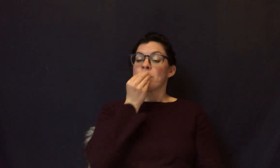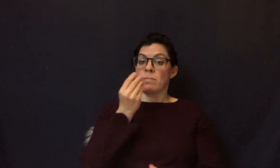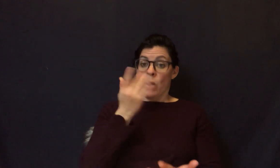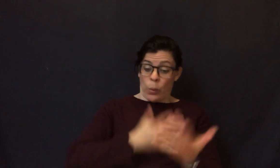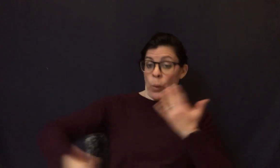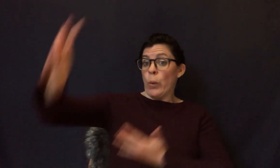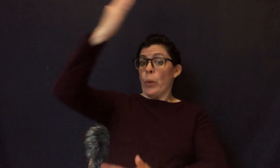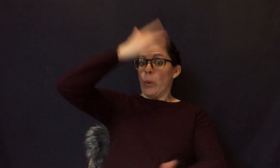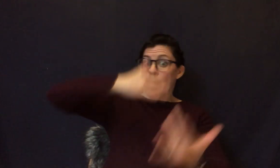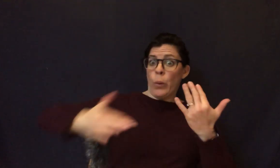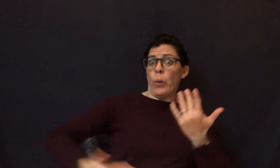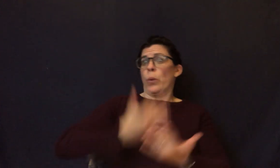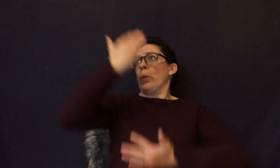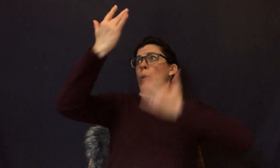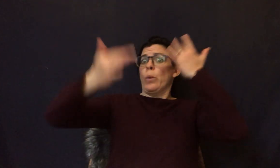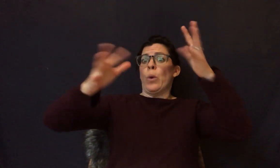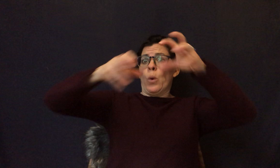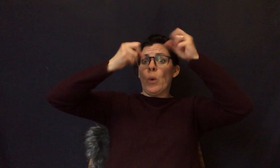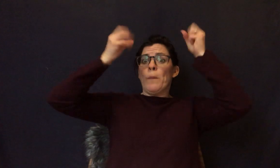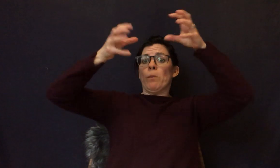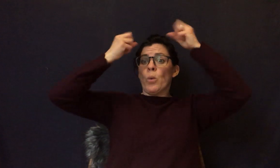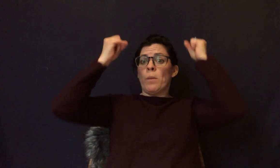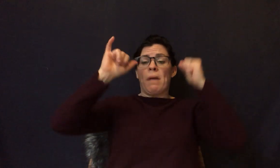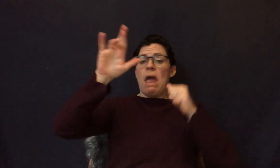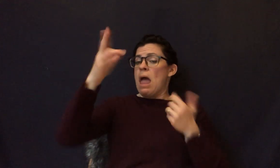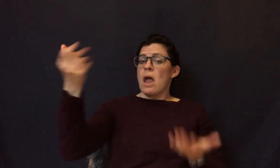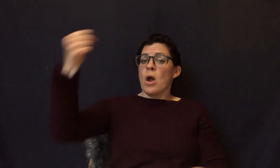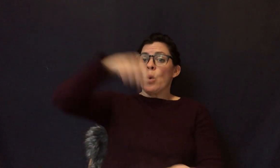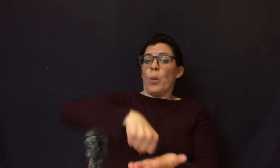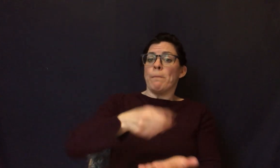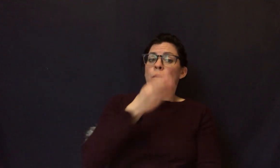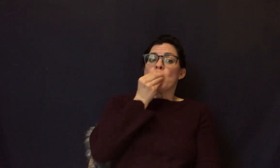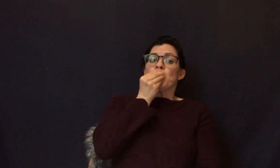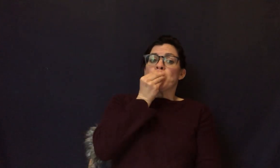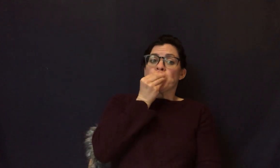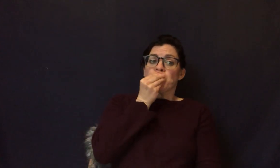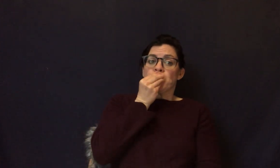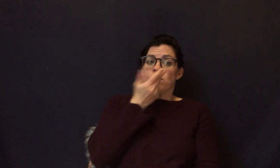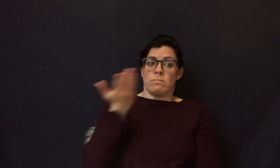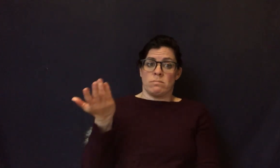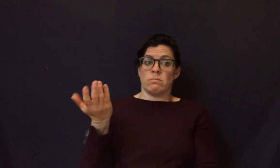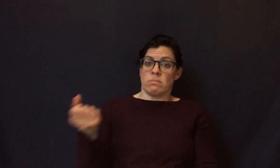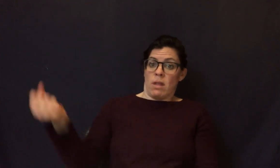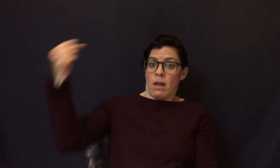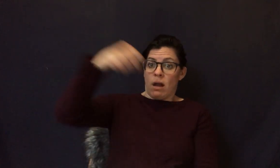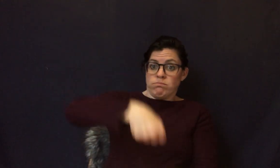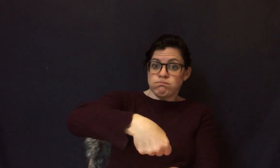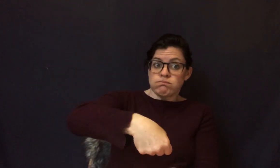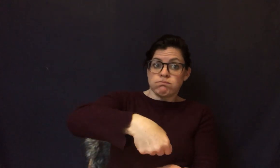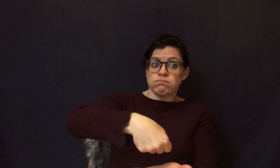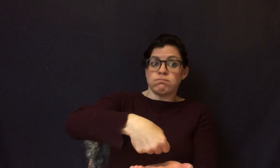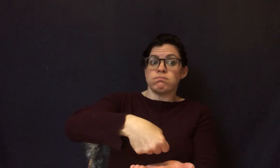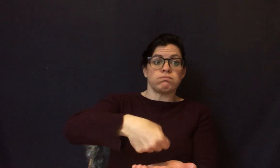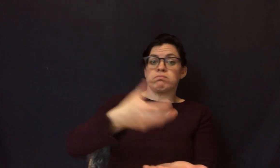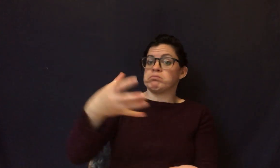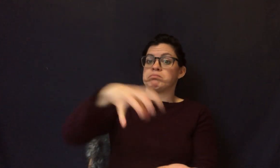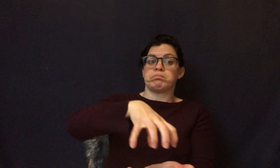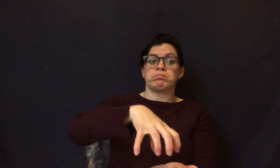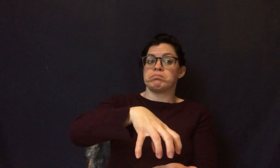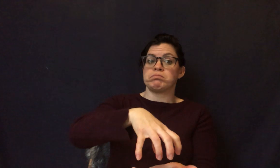Okay, that will put the fire out. Because I removed one of the three elements that I need, okay, to make this happen.